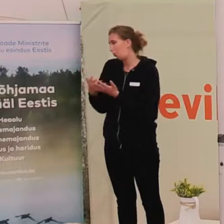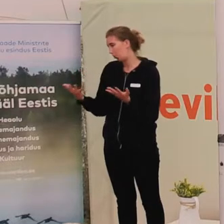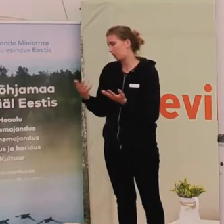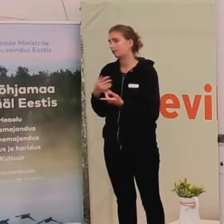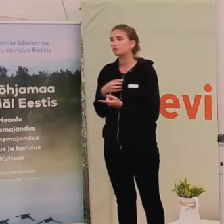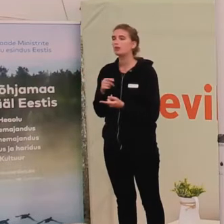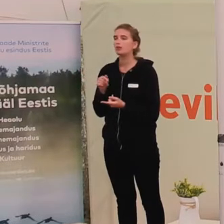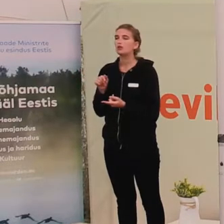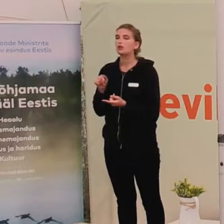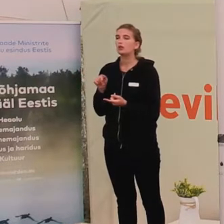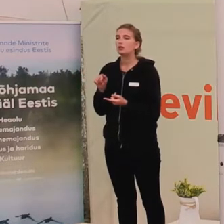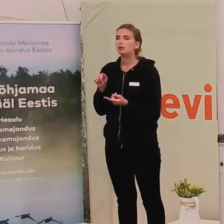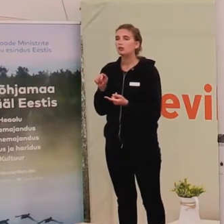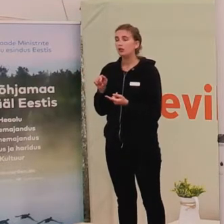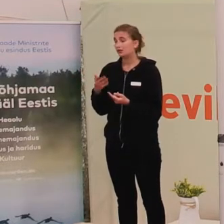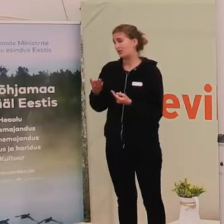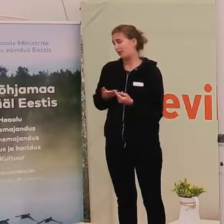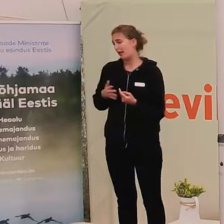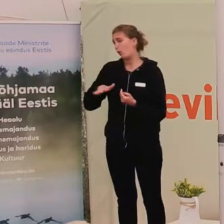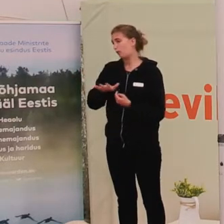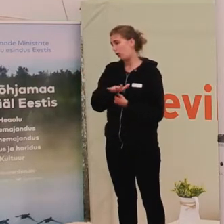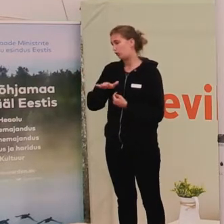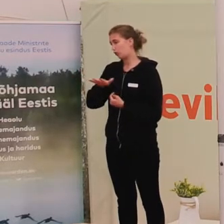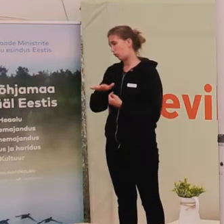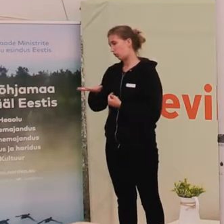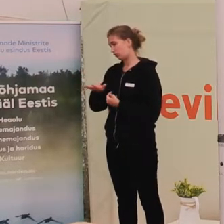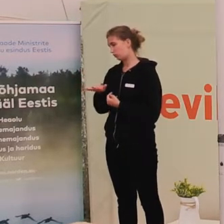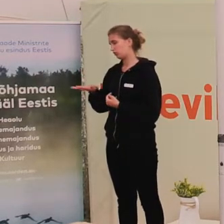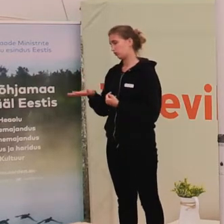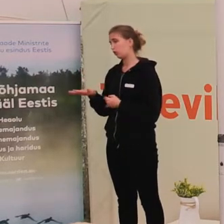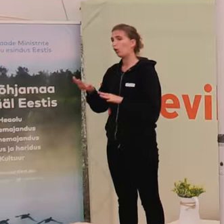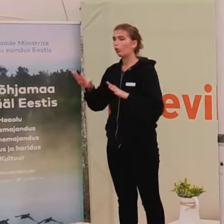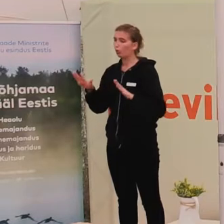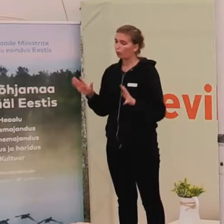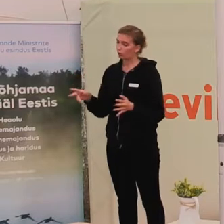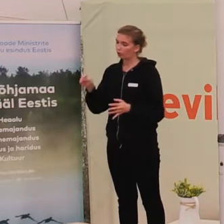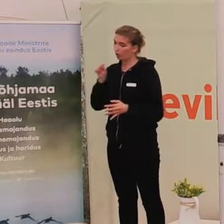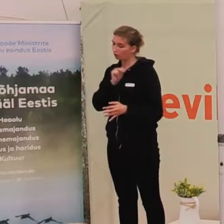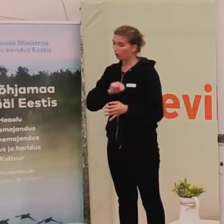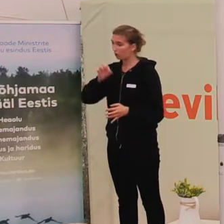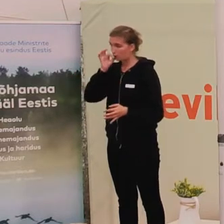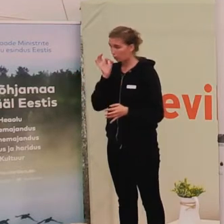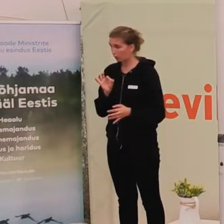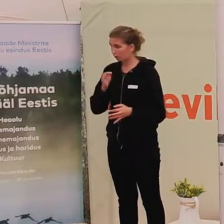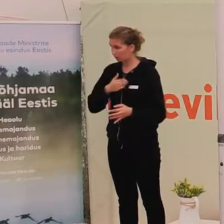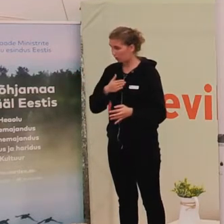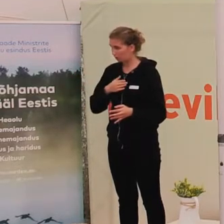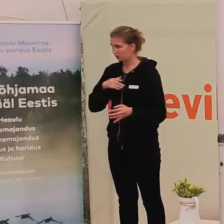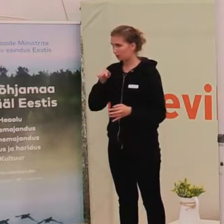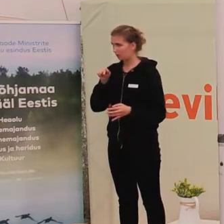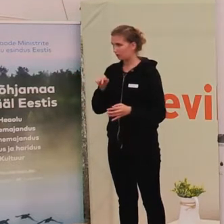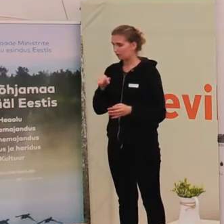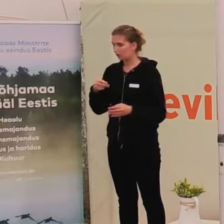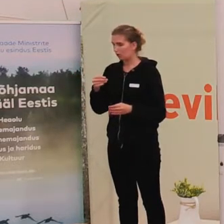And in different fields of life, actually, in order to get the consuming experience, you don't have to own the